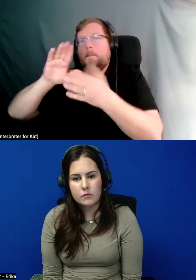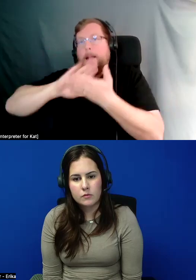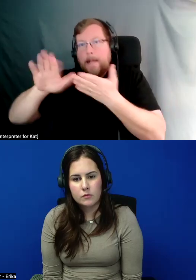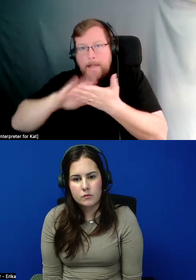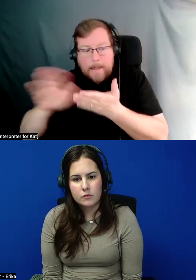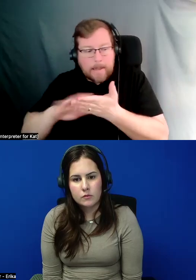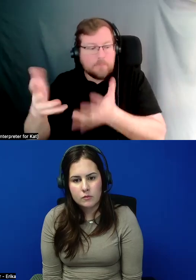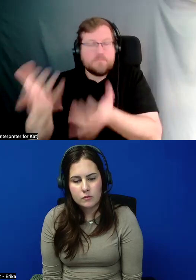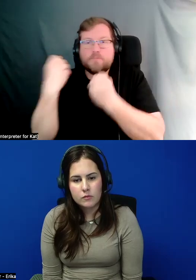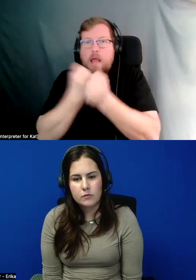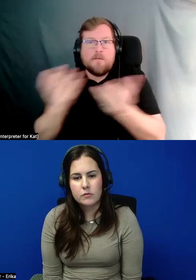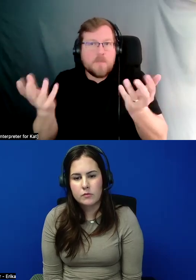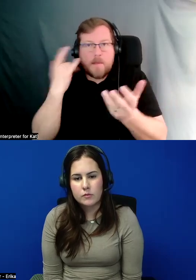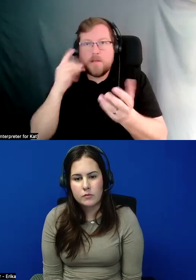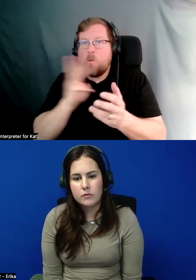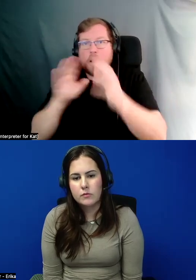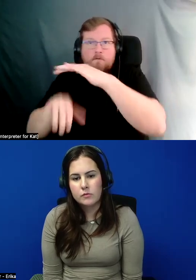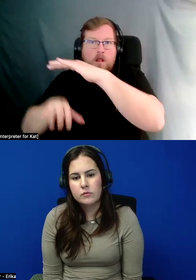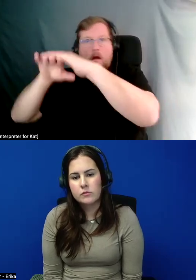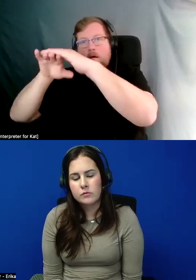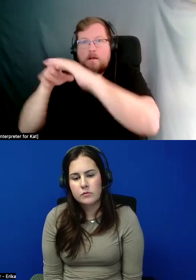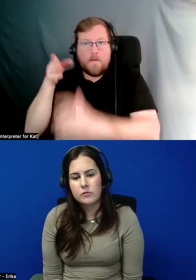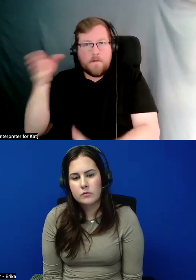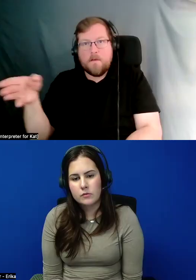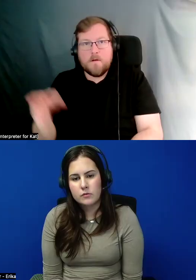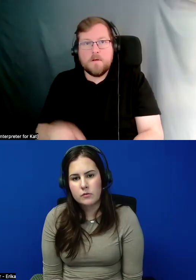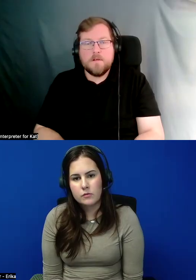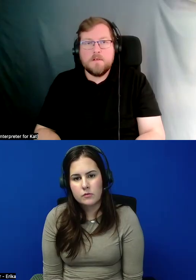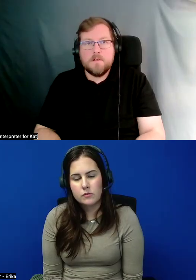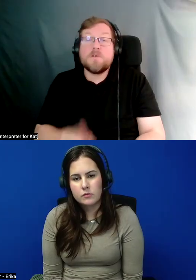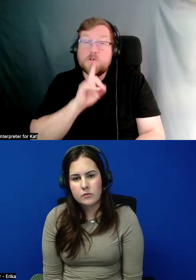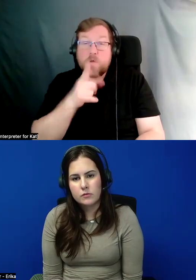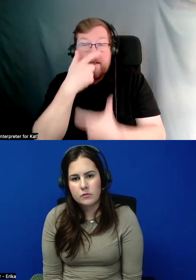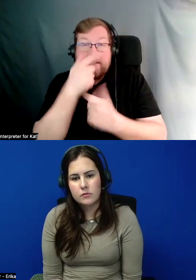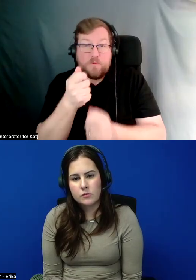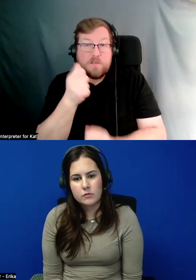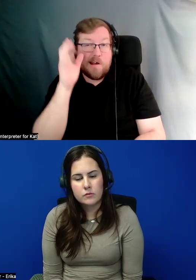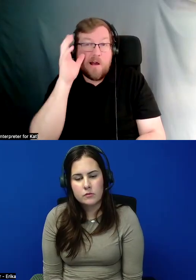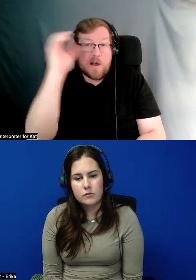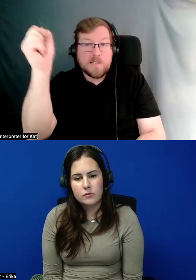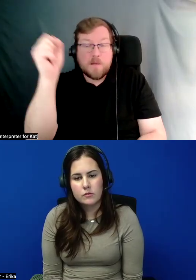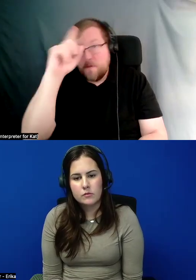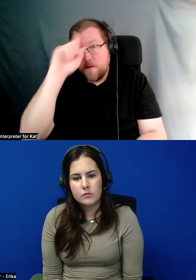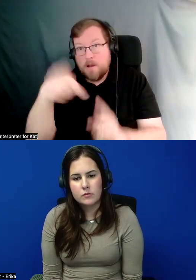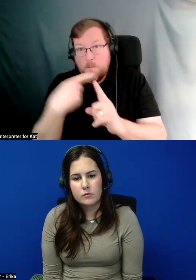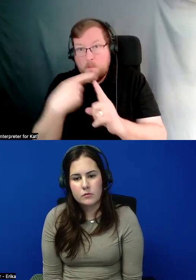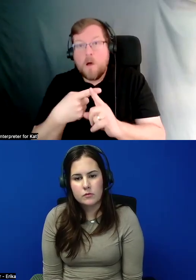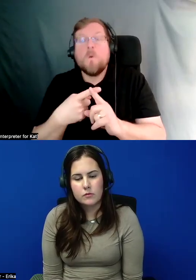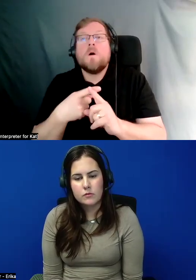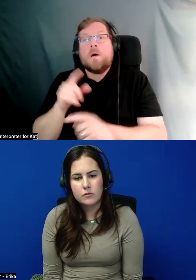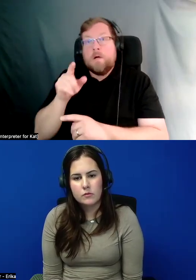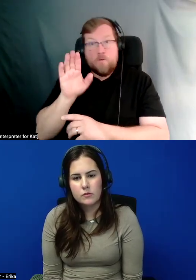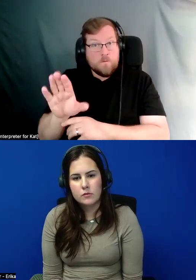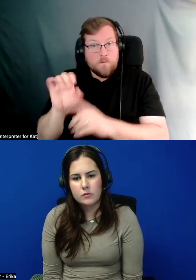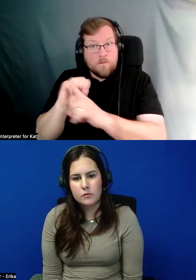it's flooding. So like it's a little different, it's a little really interesting concept comparing back situation along